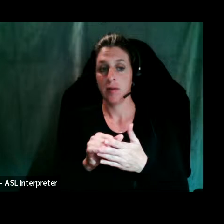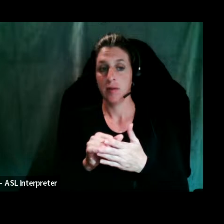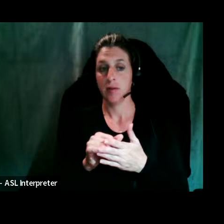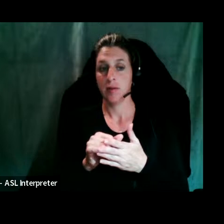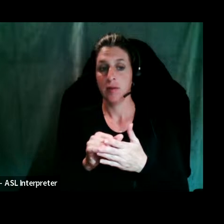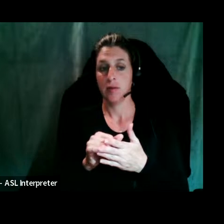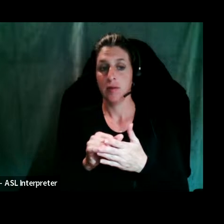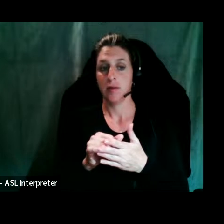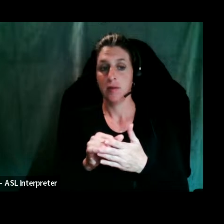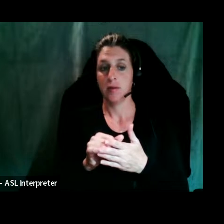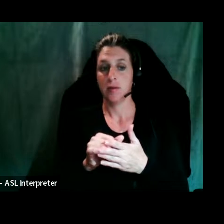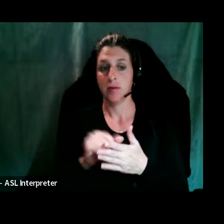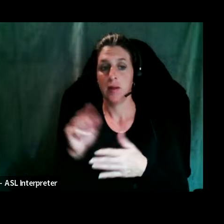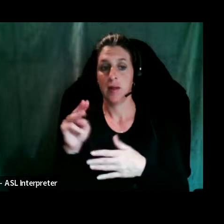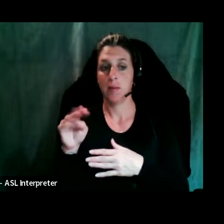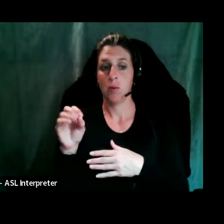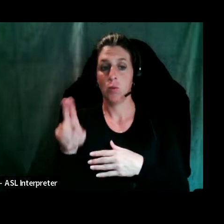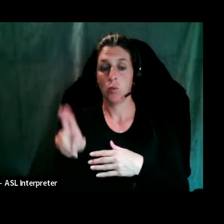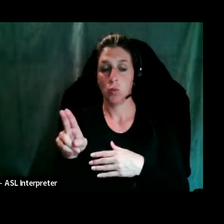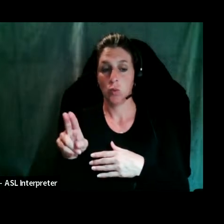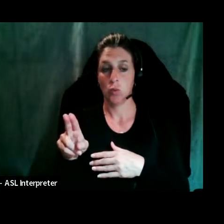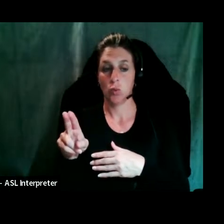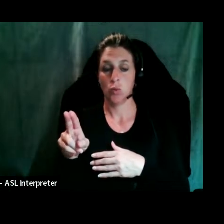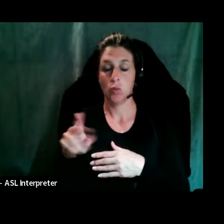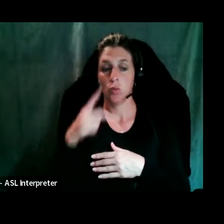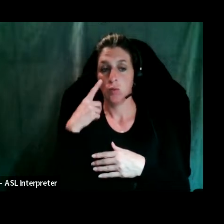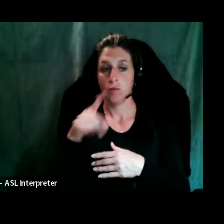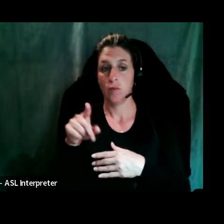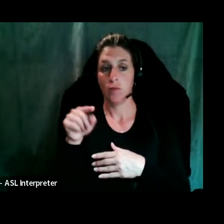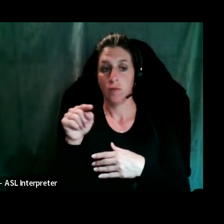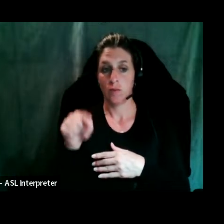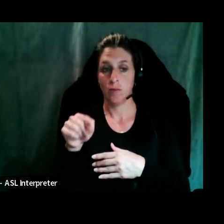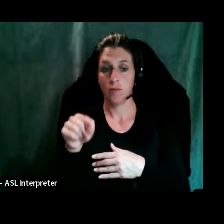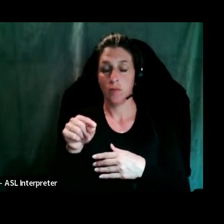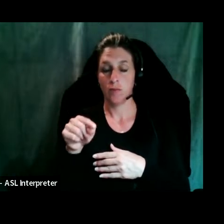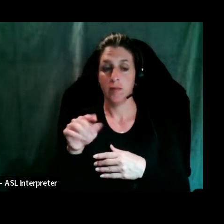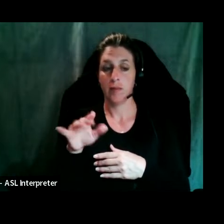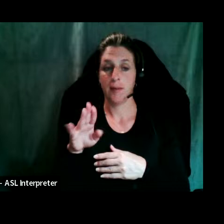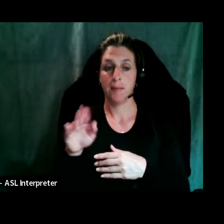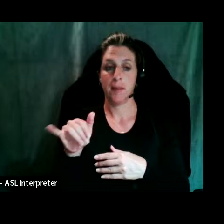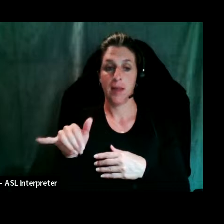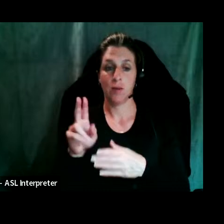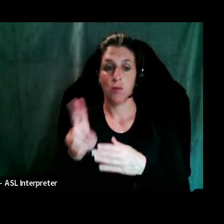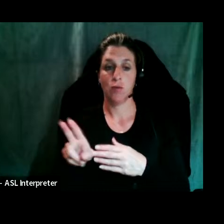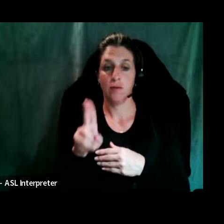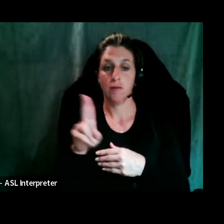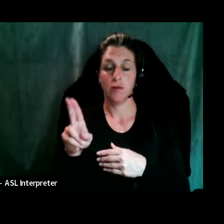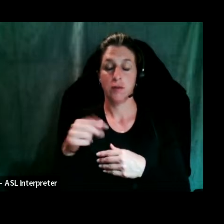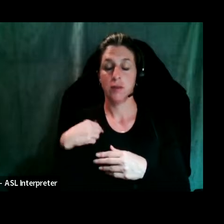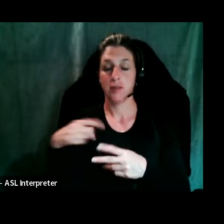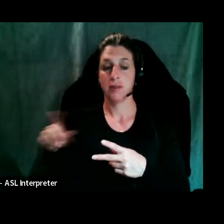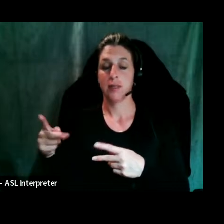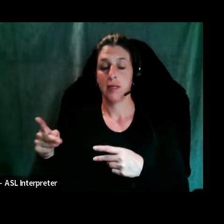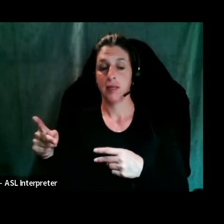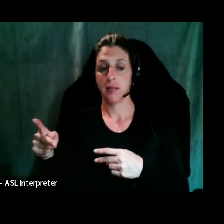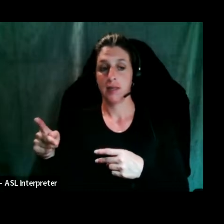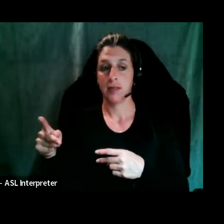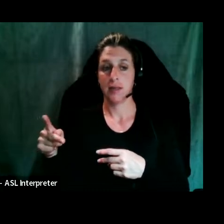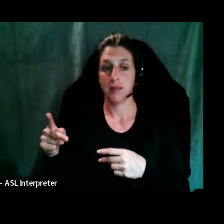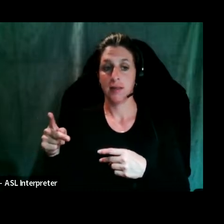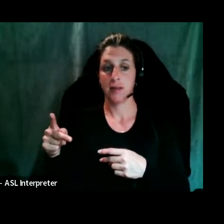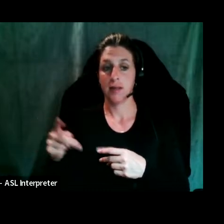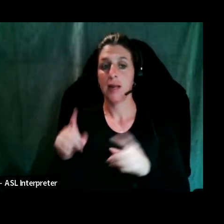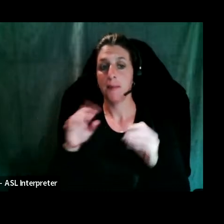which one was this MOU one? and- The MOU for Sorry, there it is. yes, for the Bay University. Second. Thank you. Okay, I made